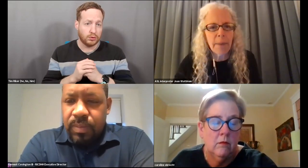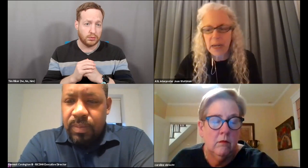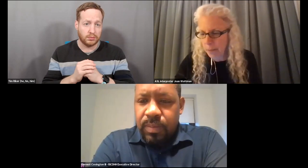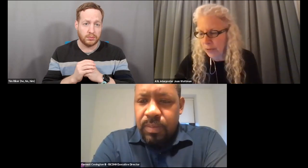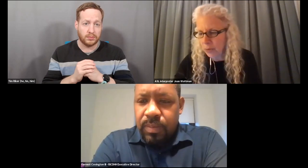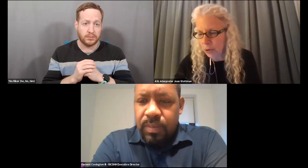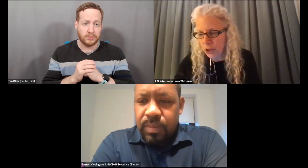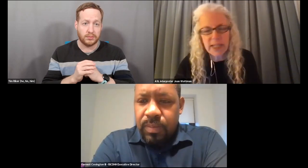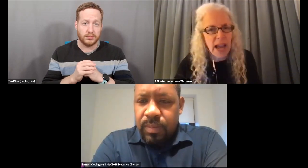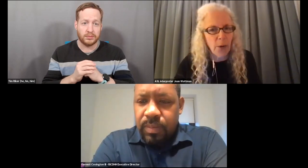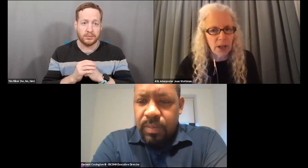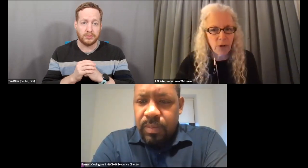comment about the motion that's now on the floor.